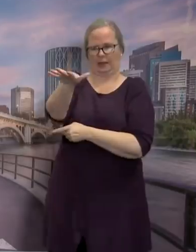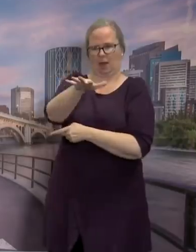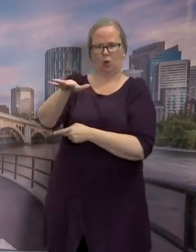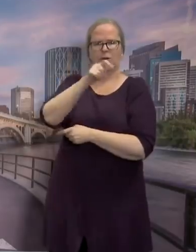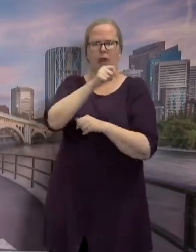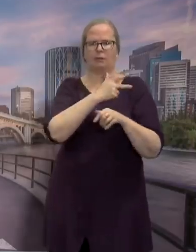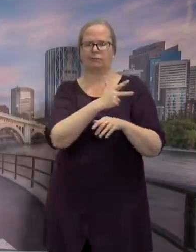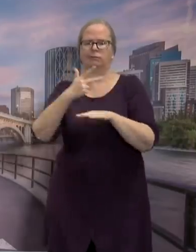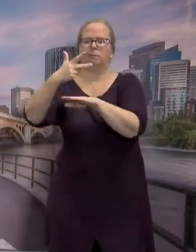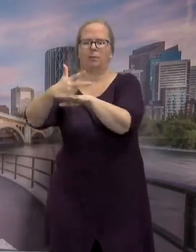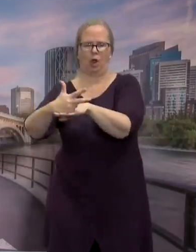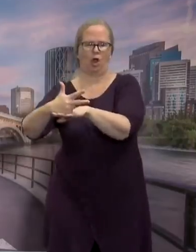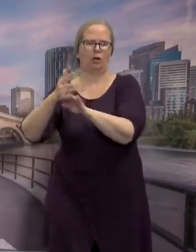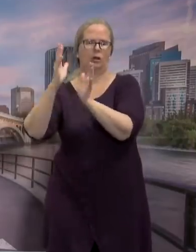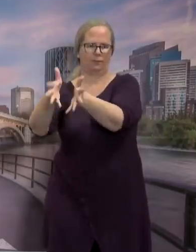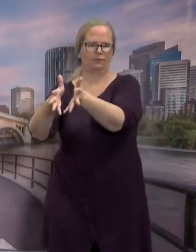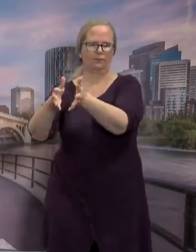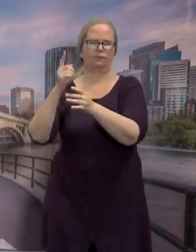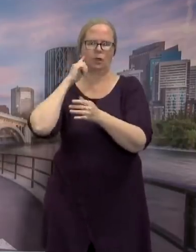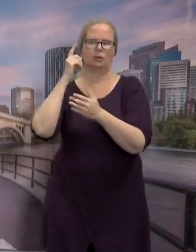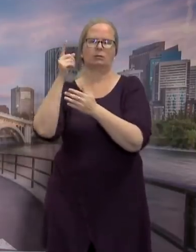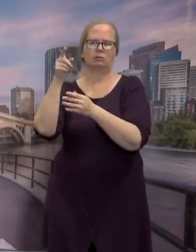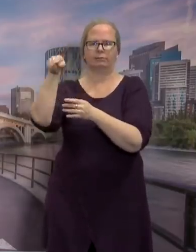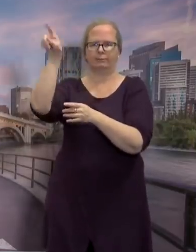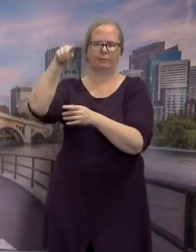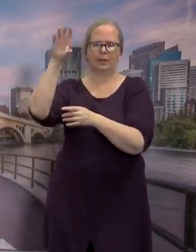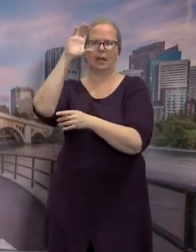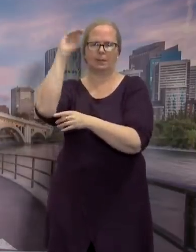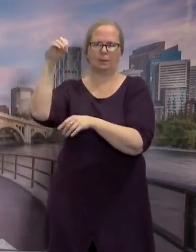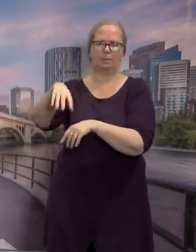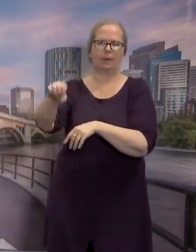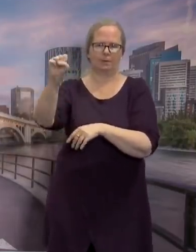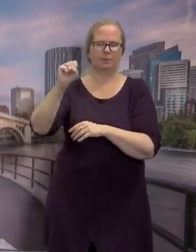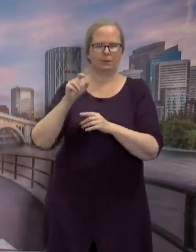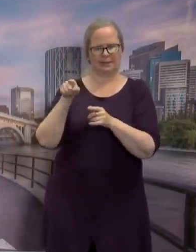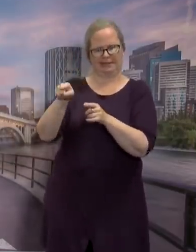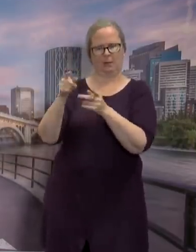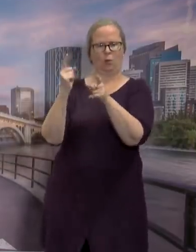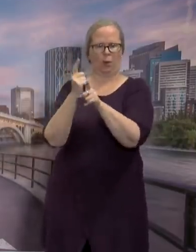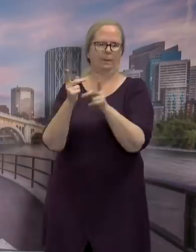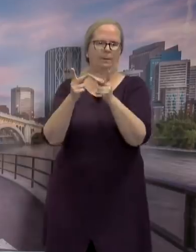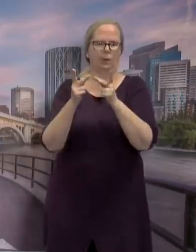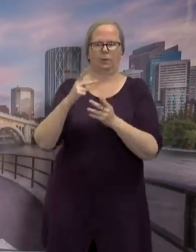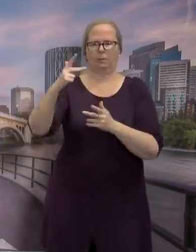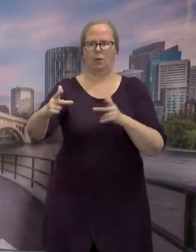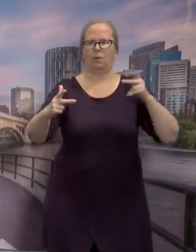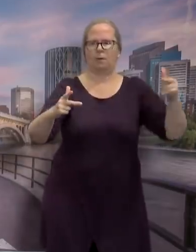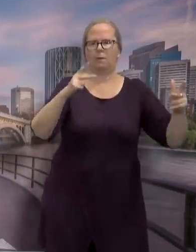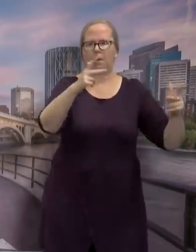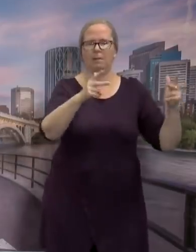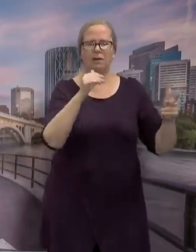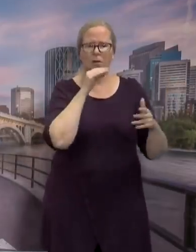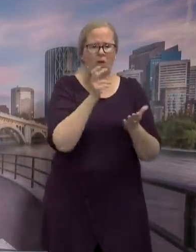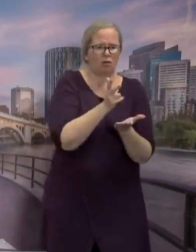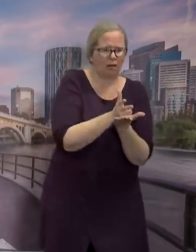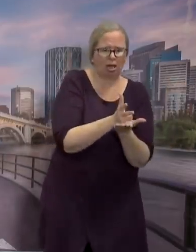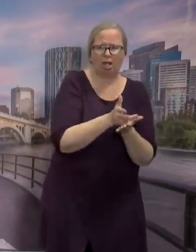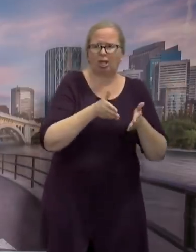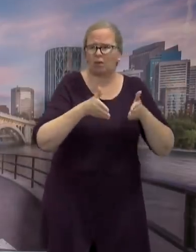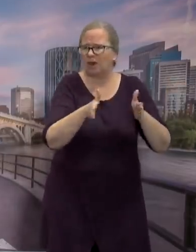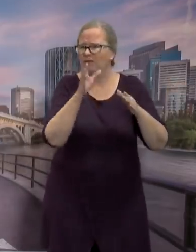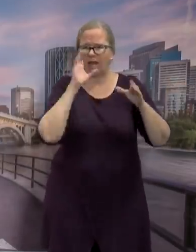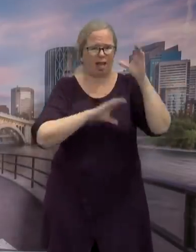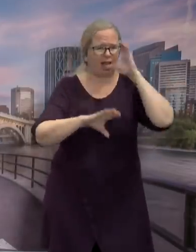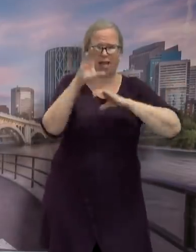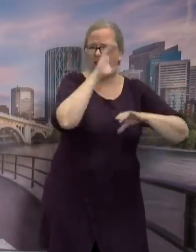weeks ahead. That gives a little more certainty to people who are looking for a scooter. Now, if you can't find one of those zones, you can still leave